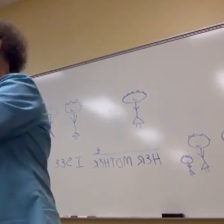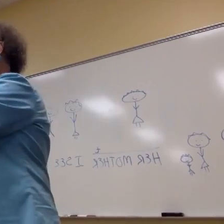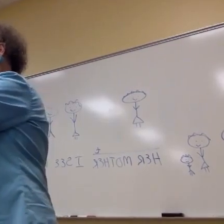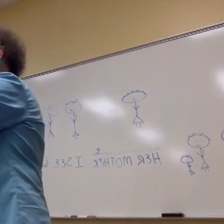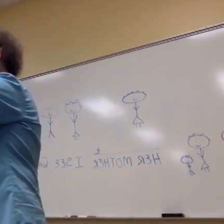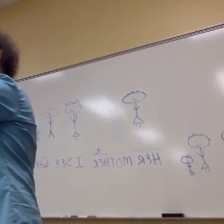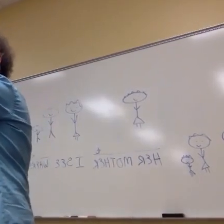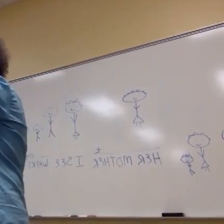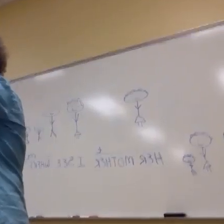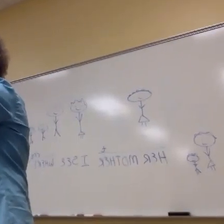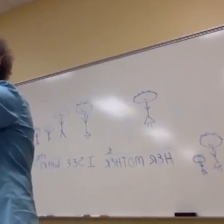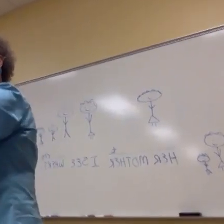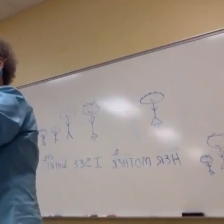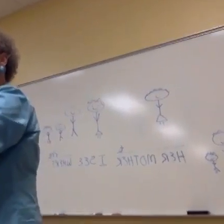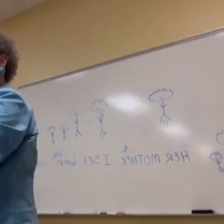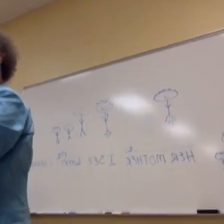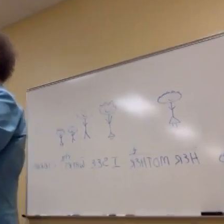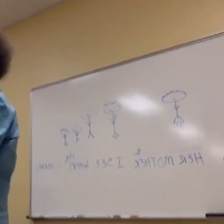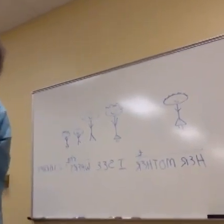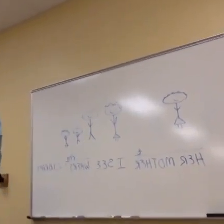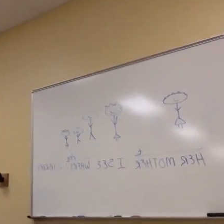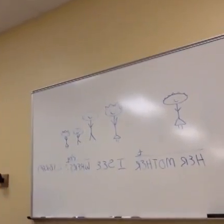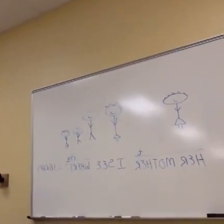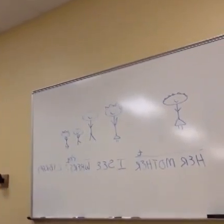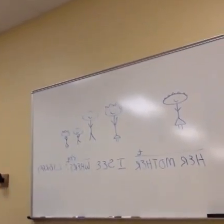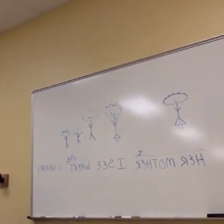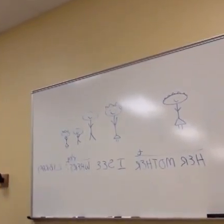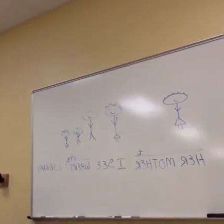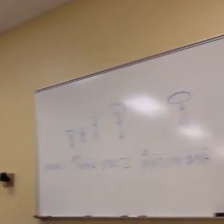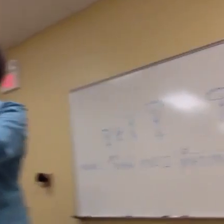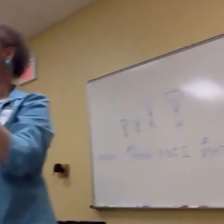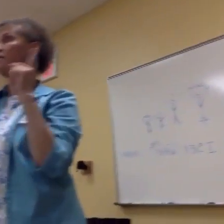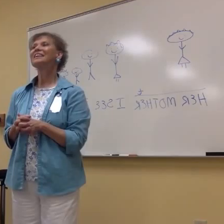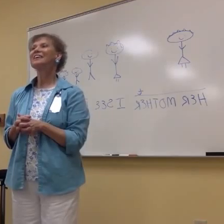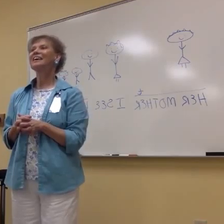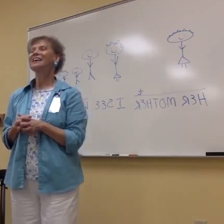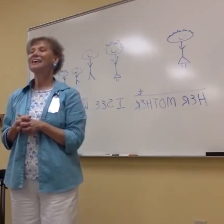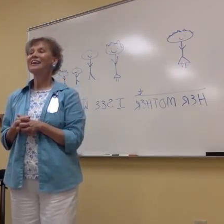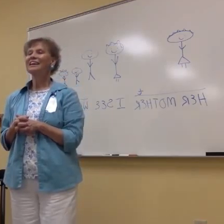I will find your glasses. Okay? I'm going to do it into the future.